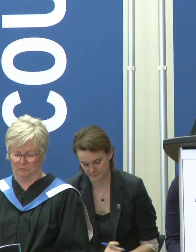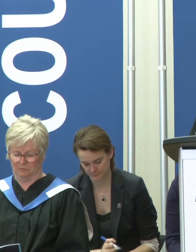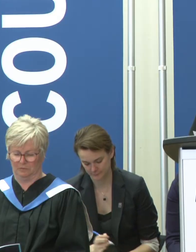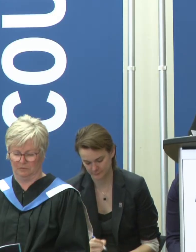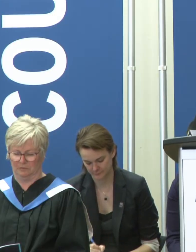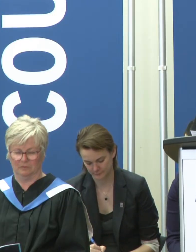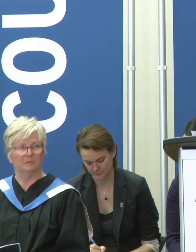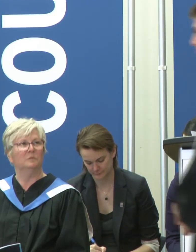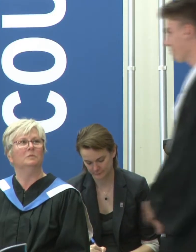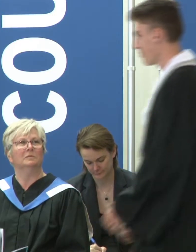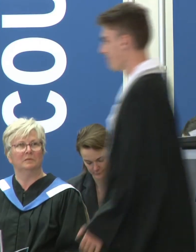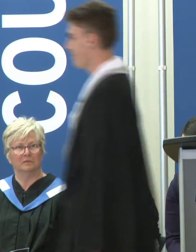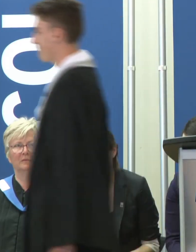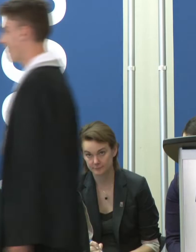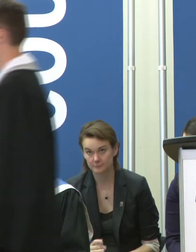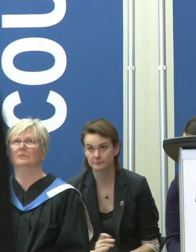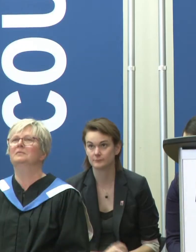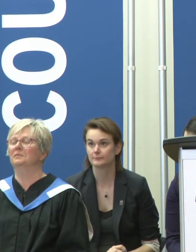Logan Spencer.